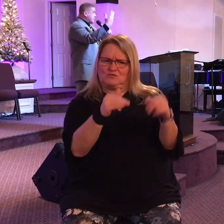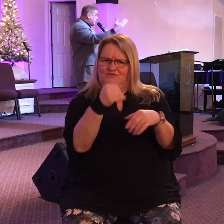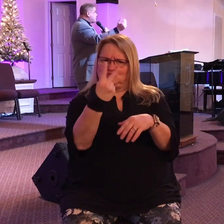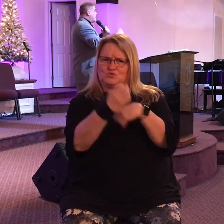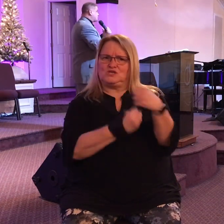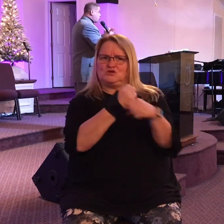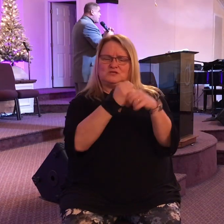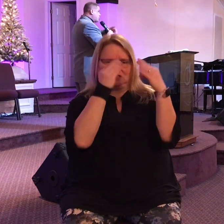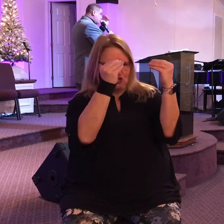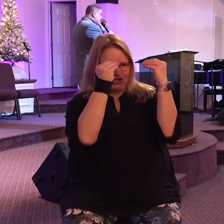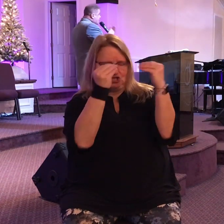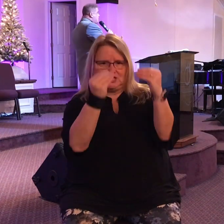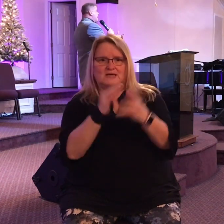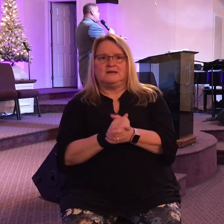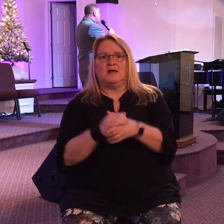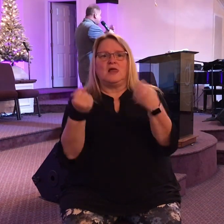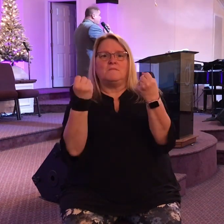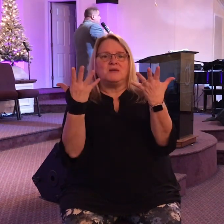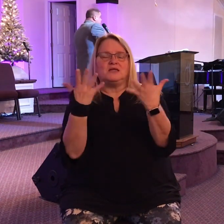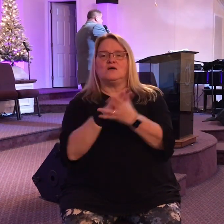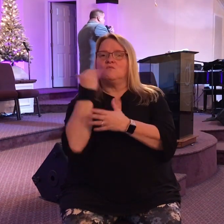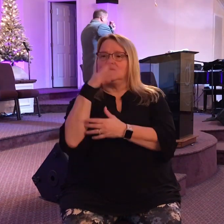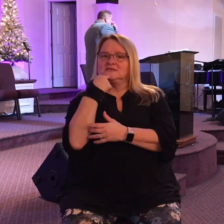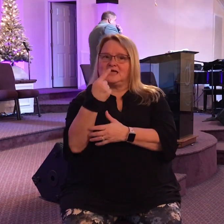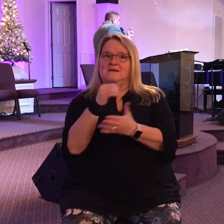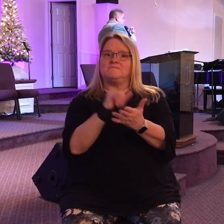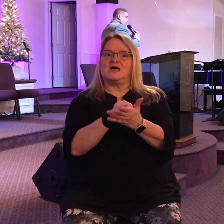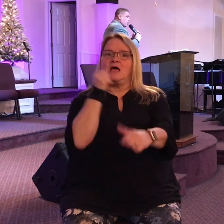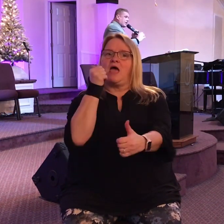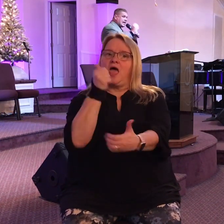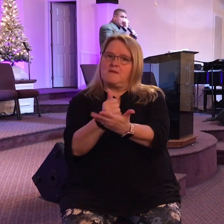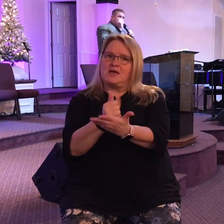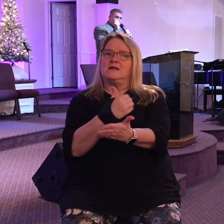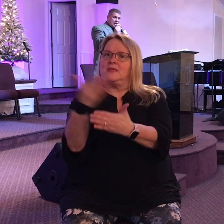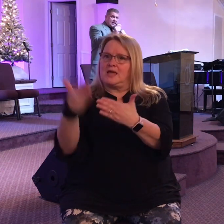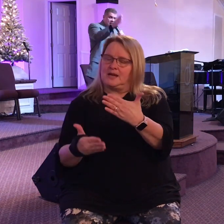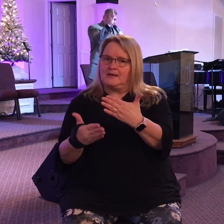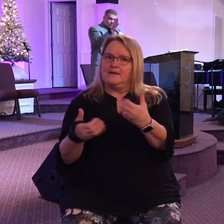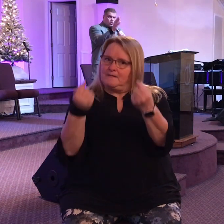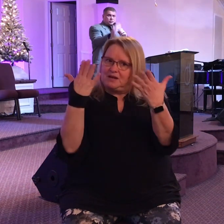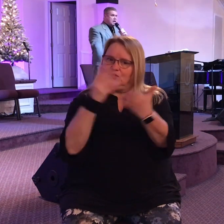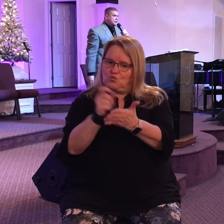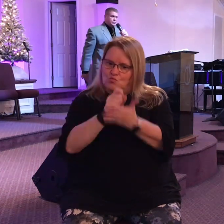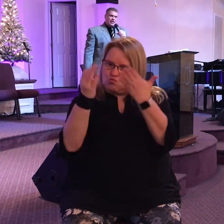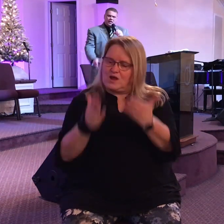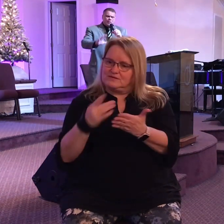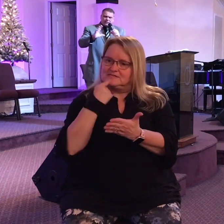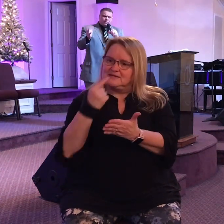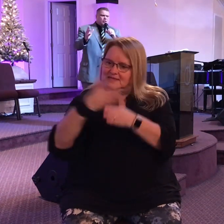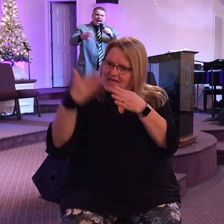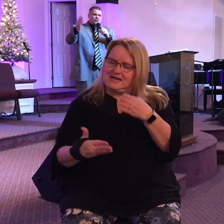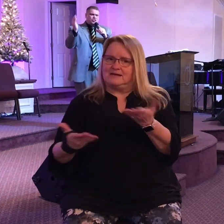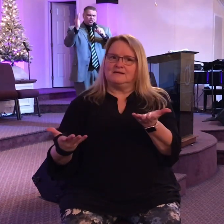epistles, many of the gospel writers would give an amen. That they would put a punctuation point that let you understand that the book was coming to an